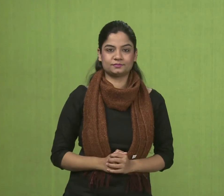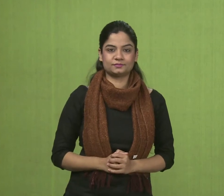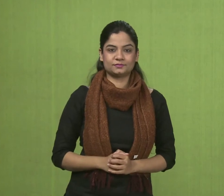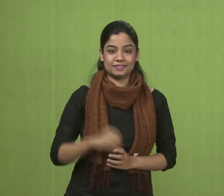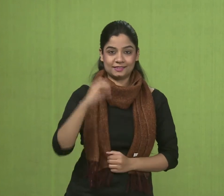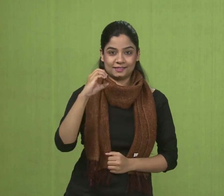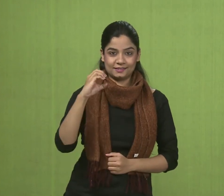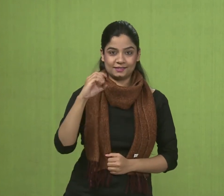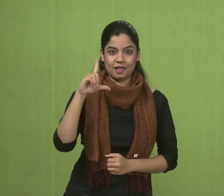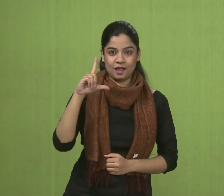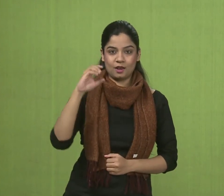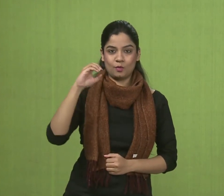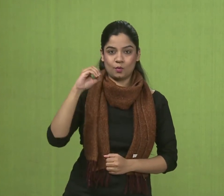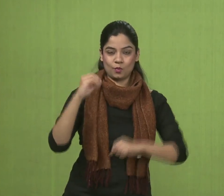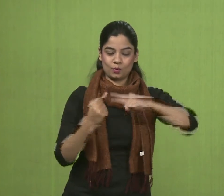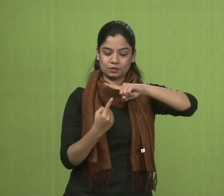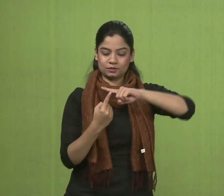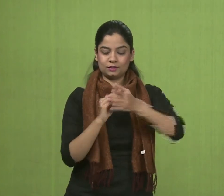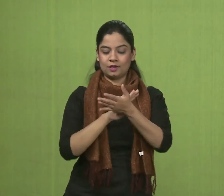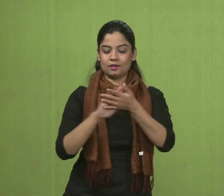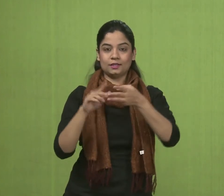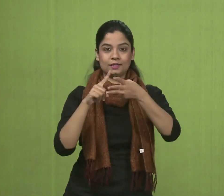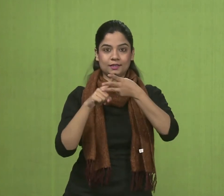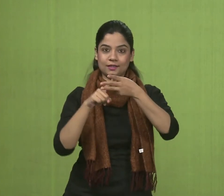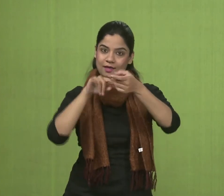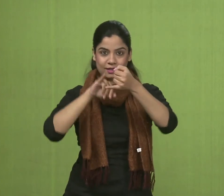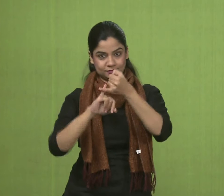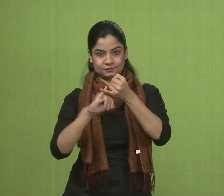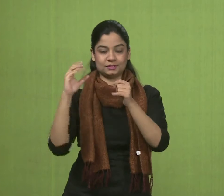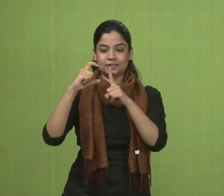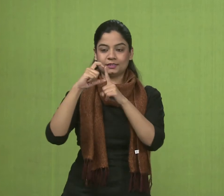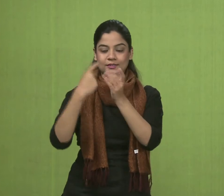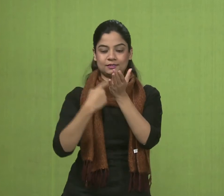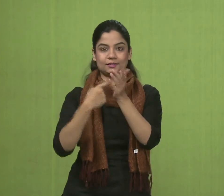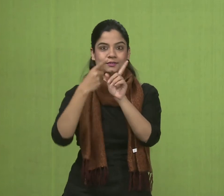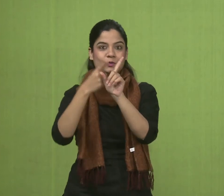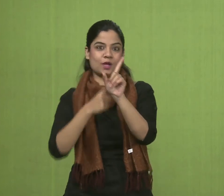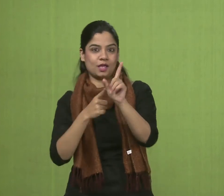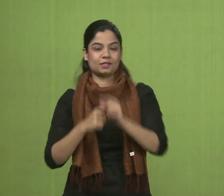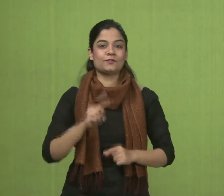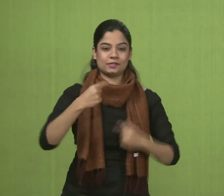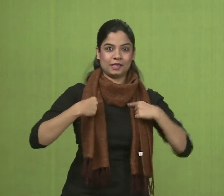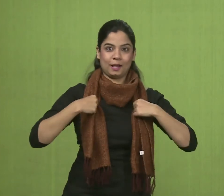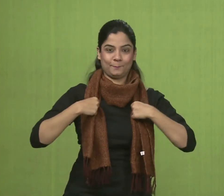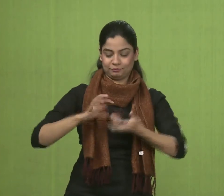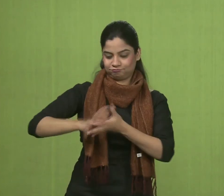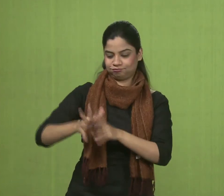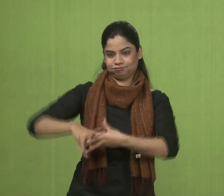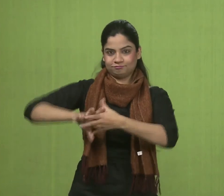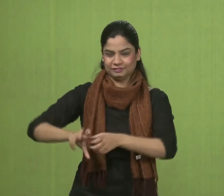Clothes, dry. When we wash our clothes, they are wet and then we put it on